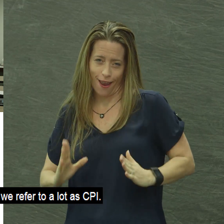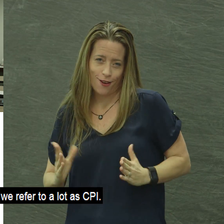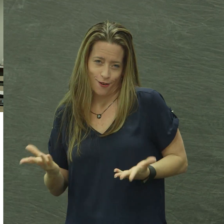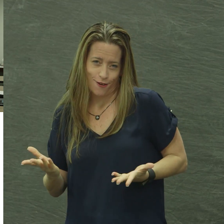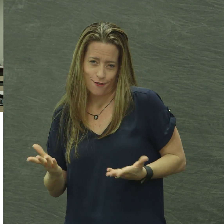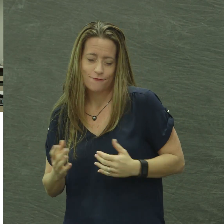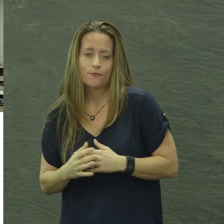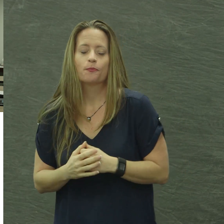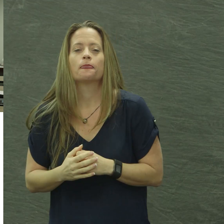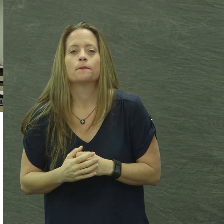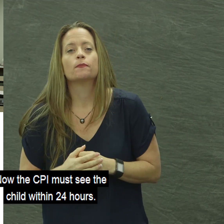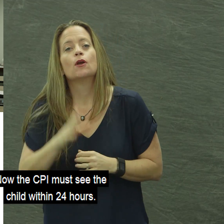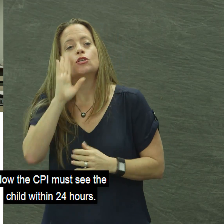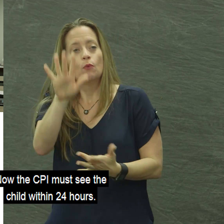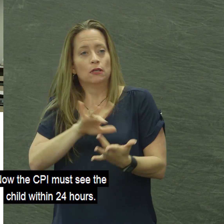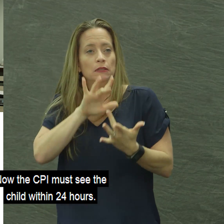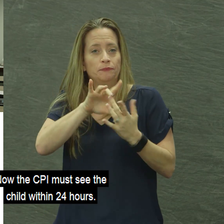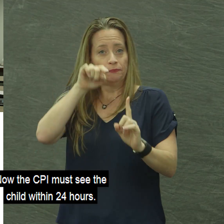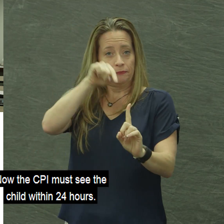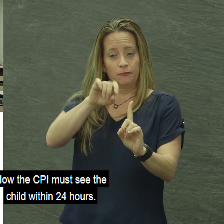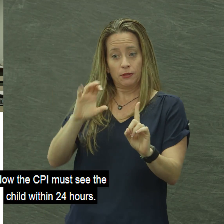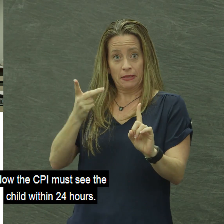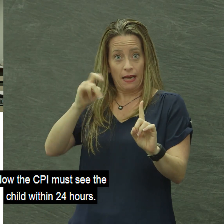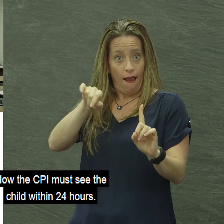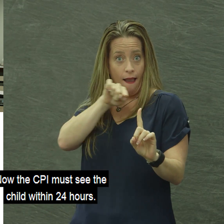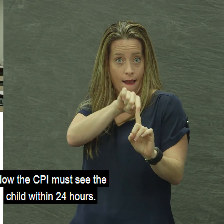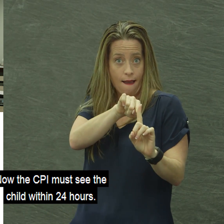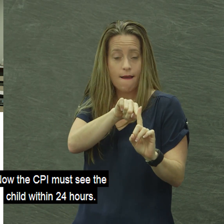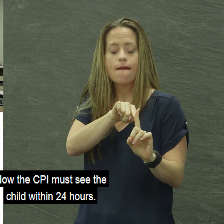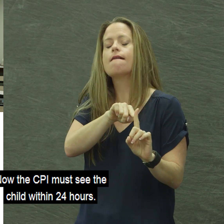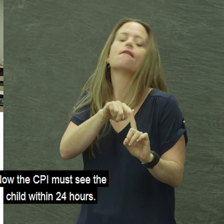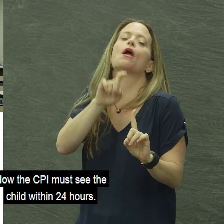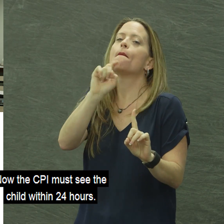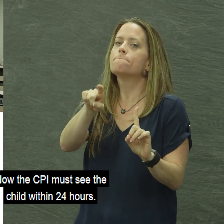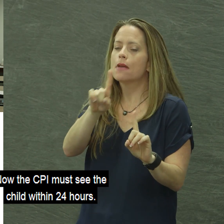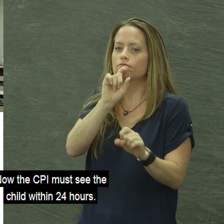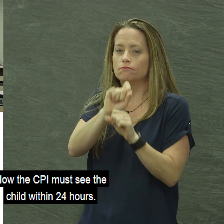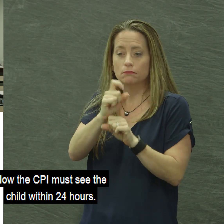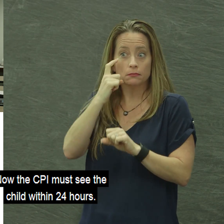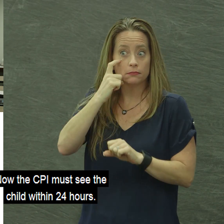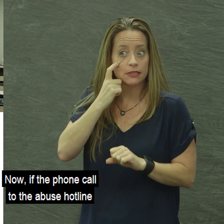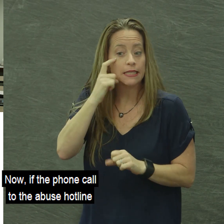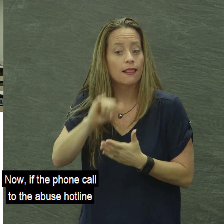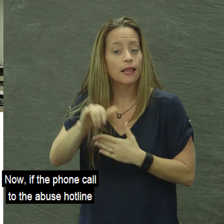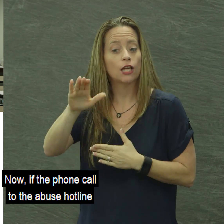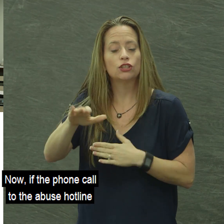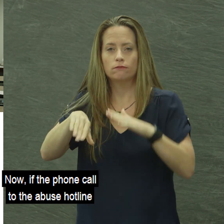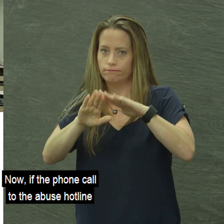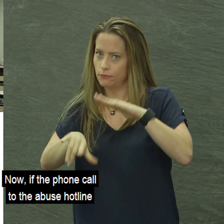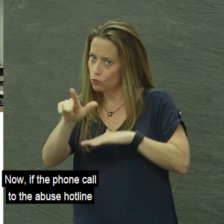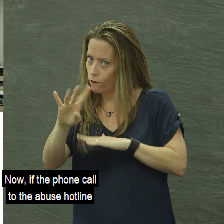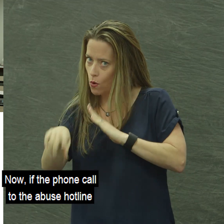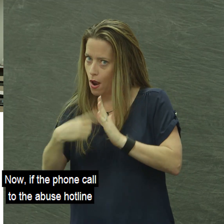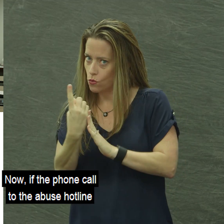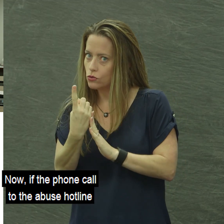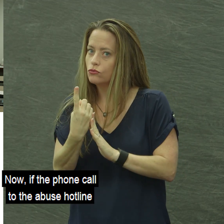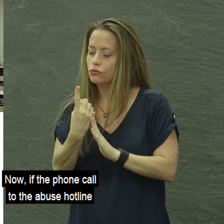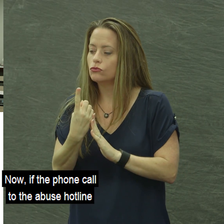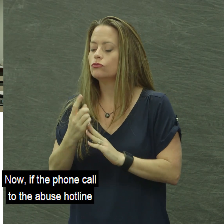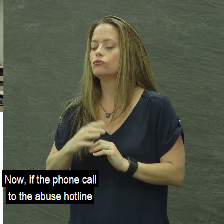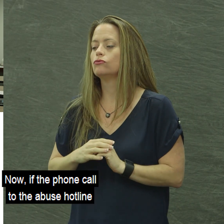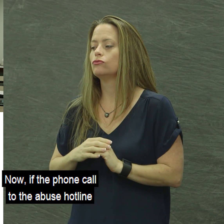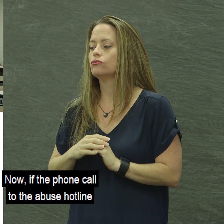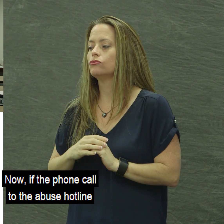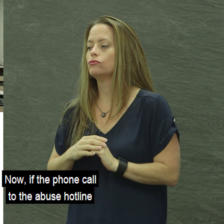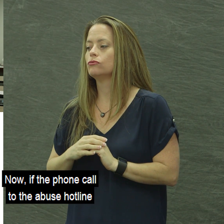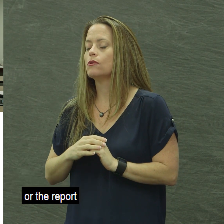CPI. Now, the CPI must see the child within 24 hours. Now, if the phone call